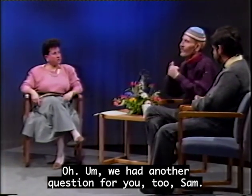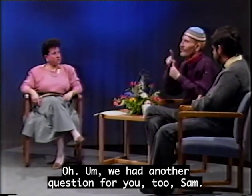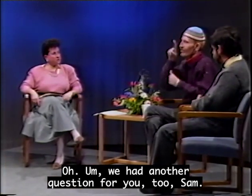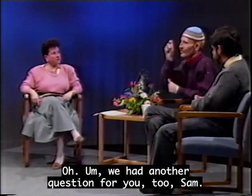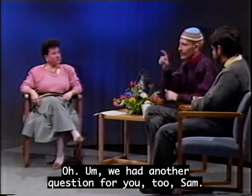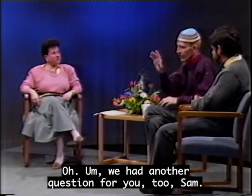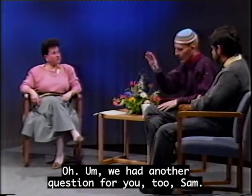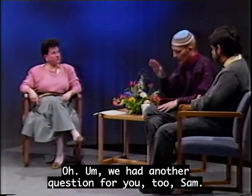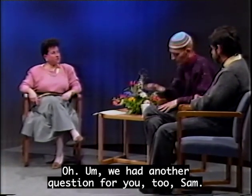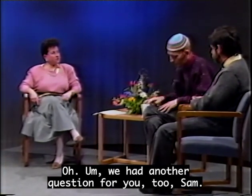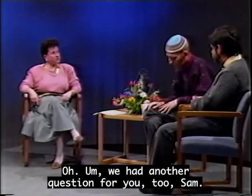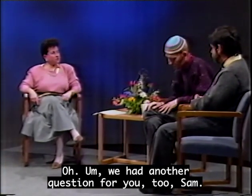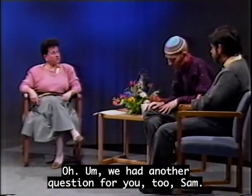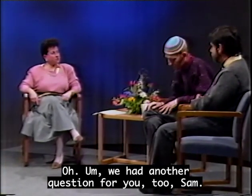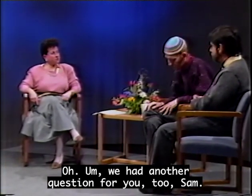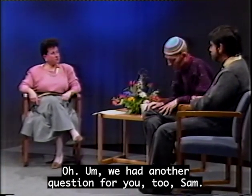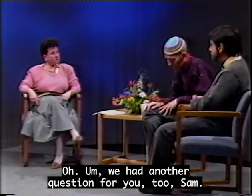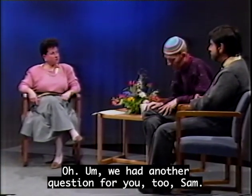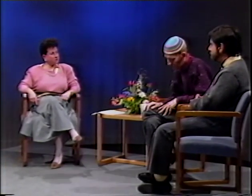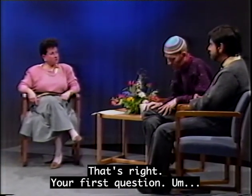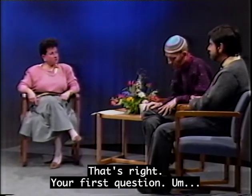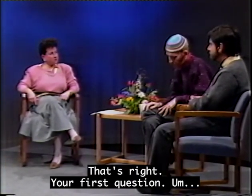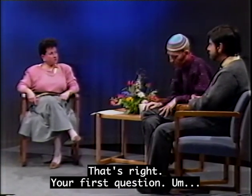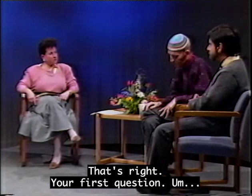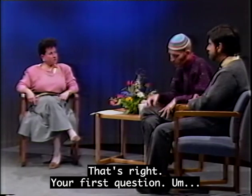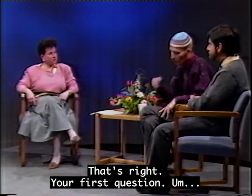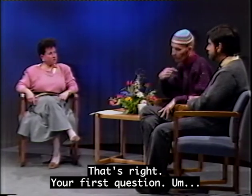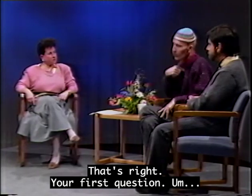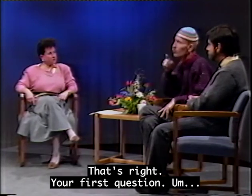We had another question for you, too, Sam. That's right. Your first question.